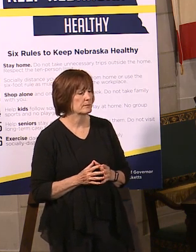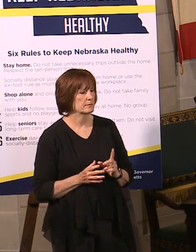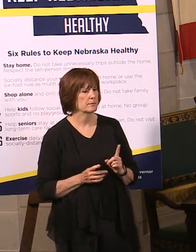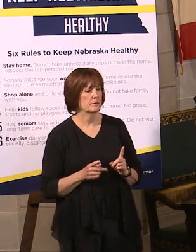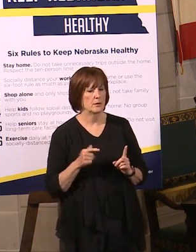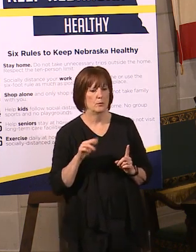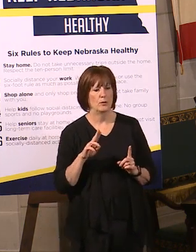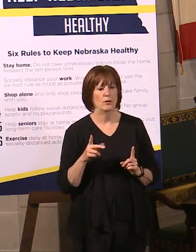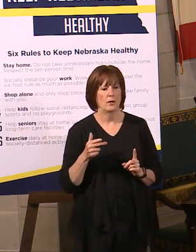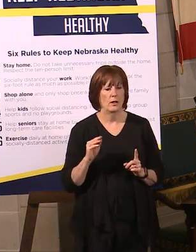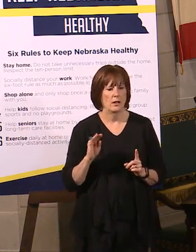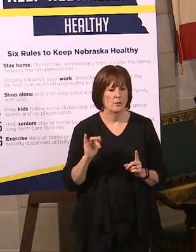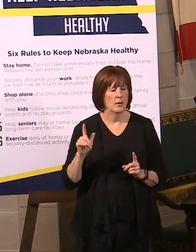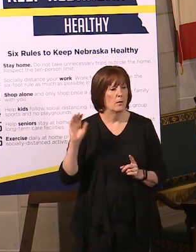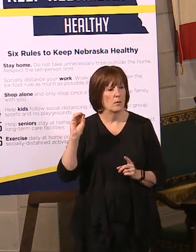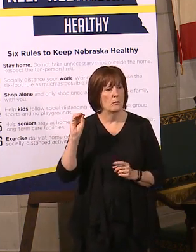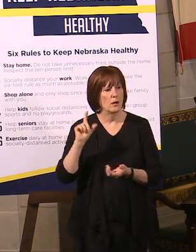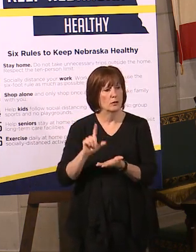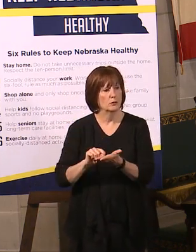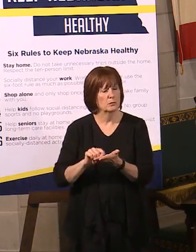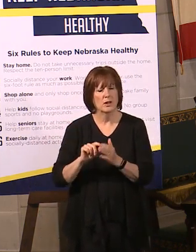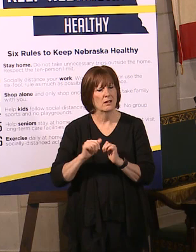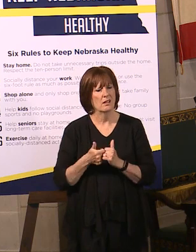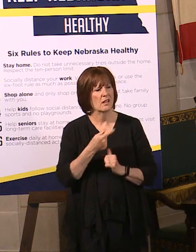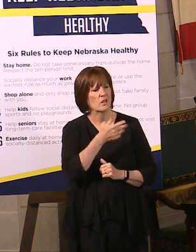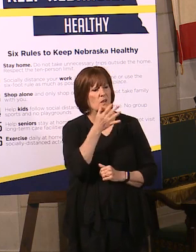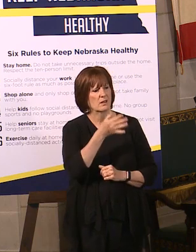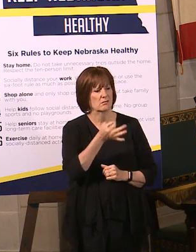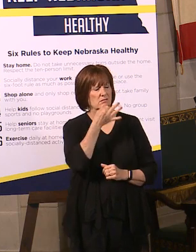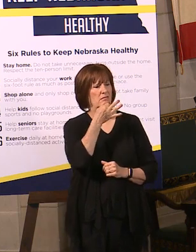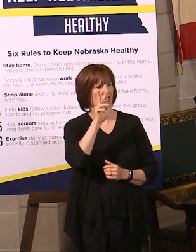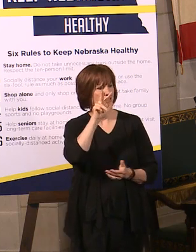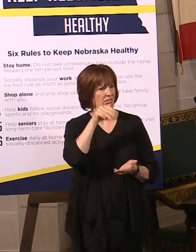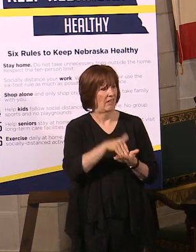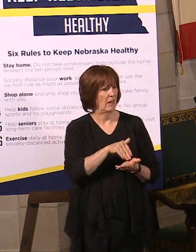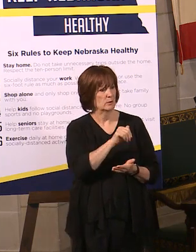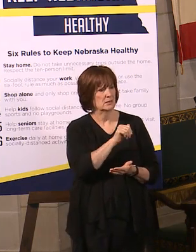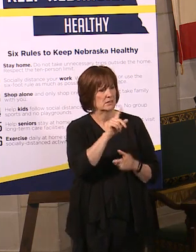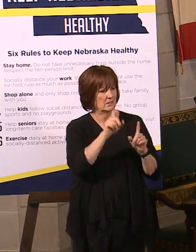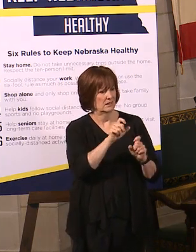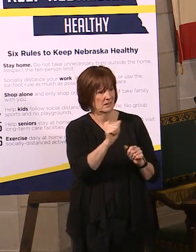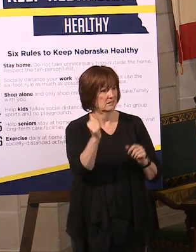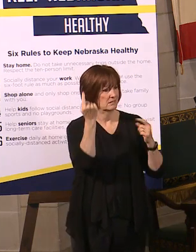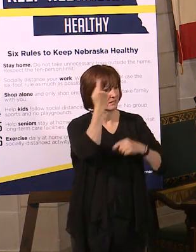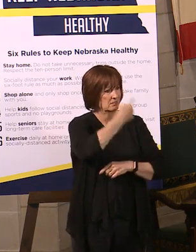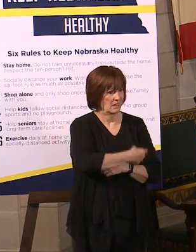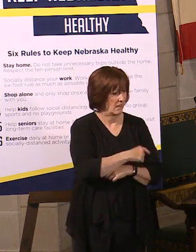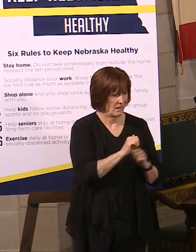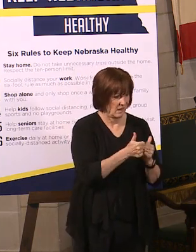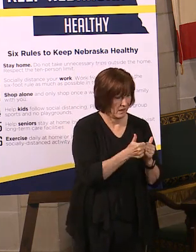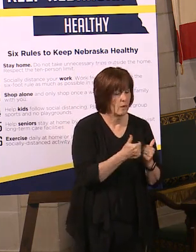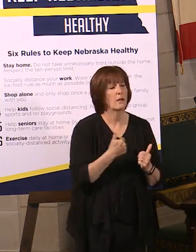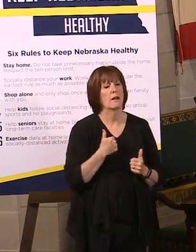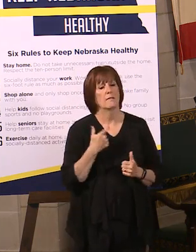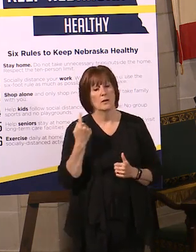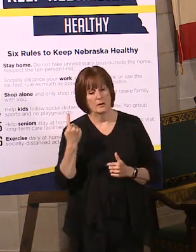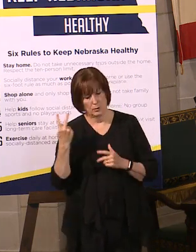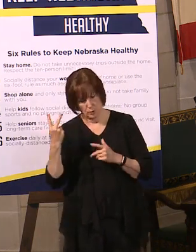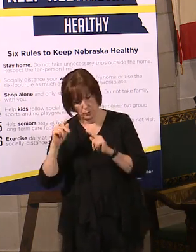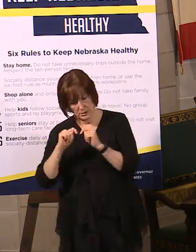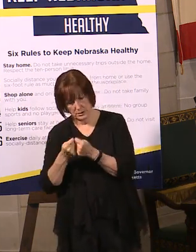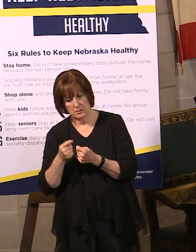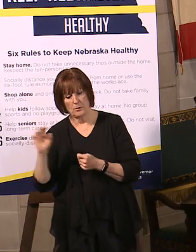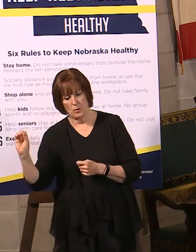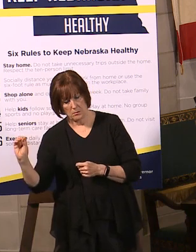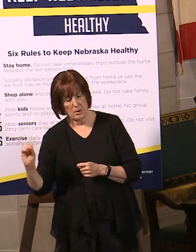So Paul Hamill from the World Herald wants to know that how are we going to get to 3,000 tests per day? So we've got the 2 teams stood up right now, one in Omaha and one in Grand Island. So